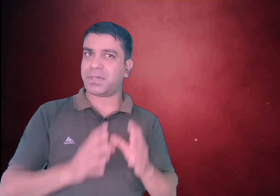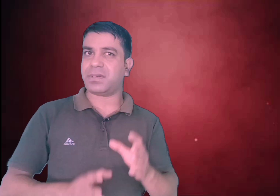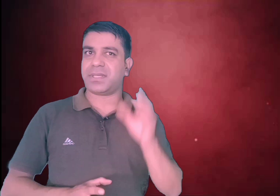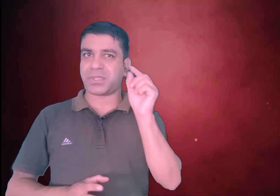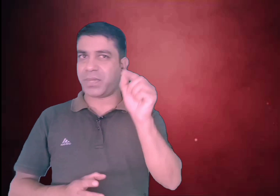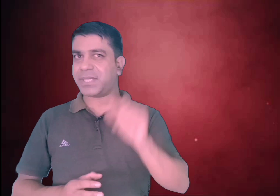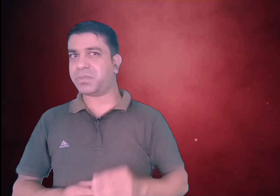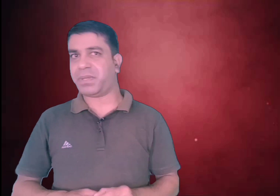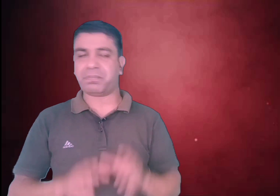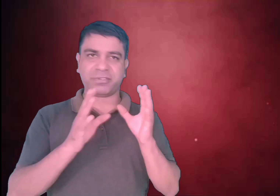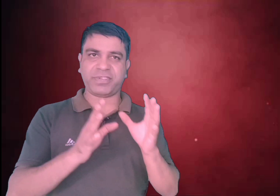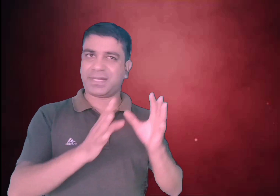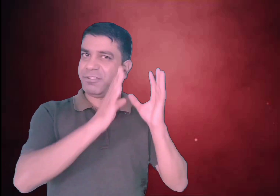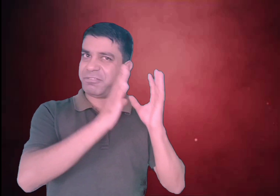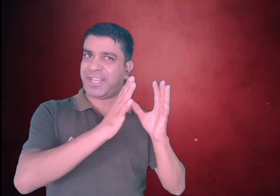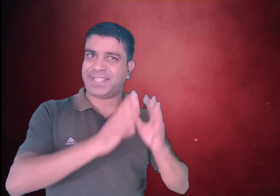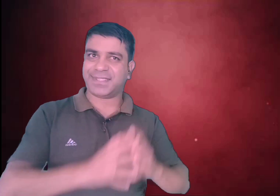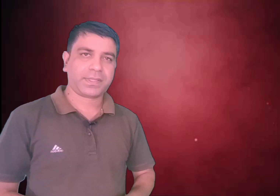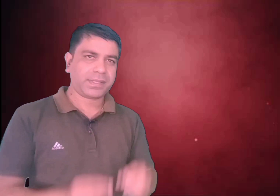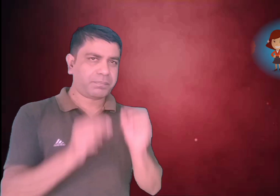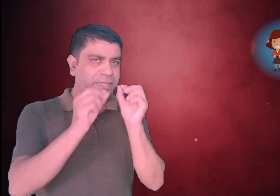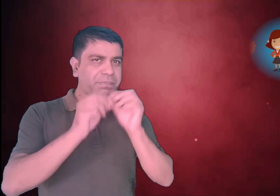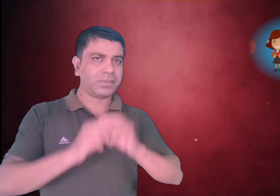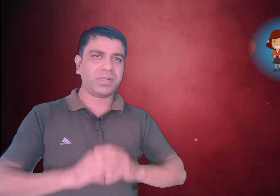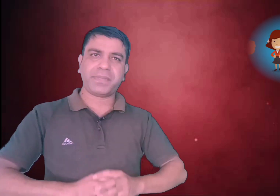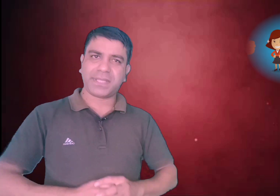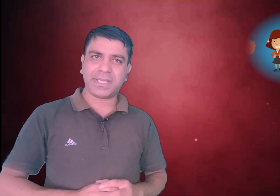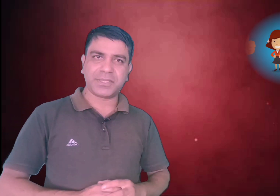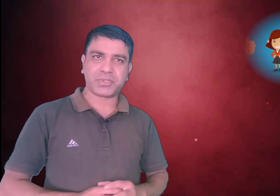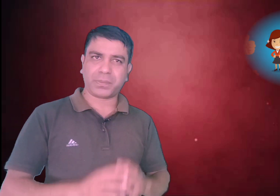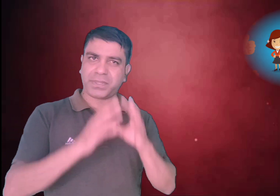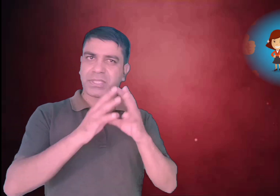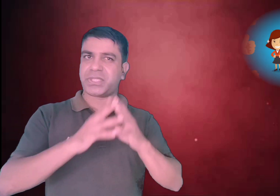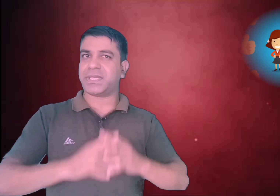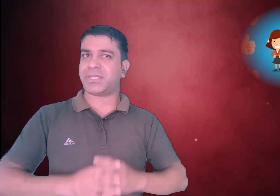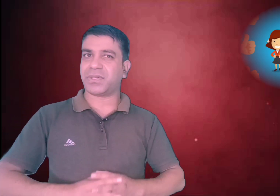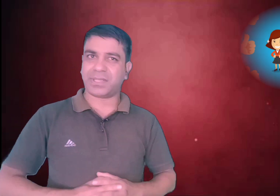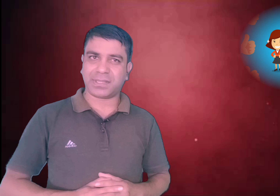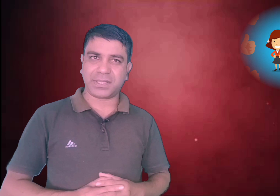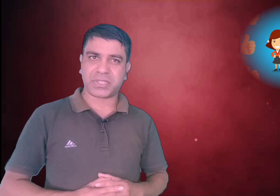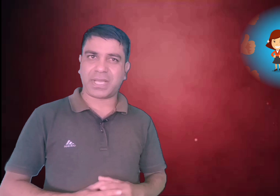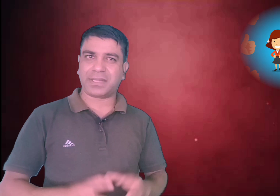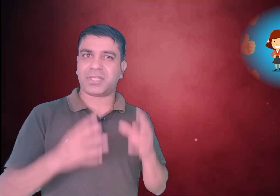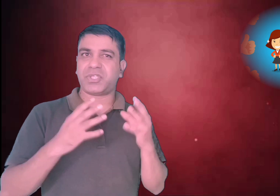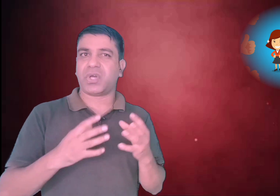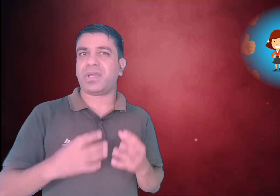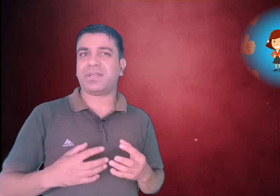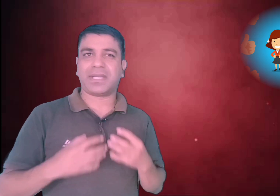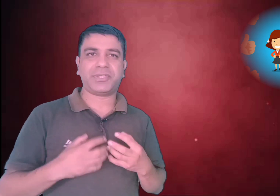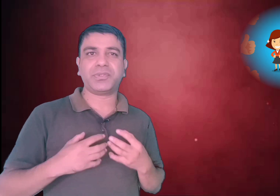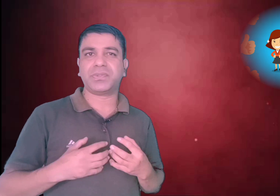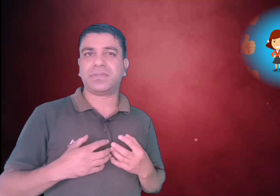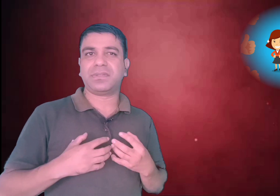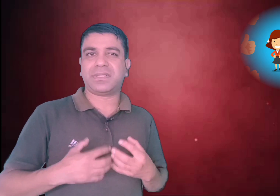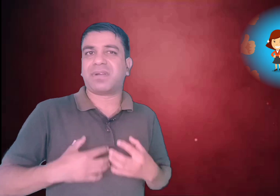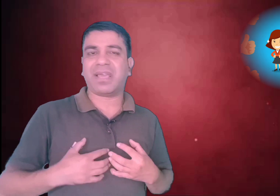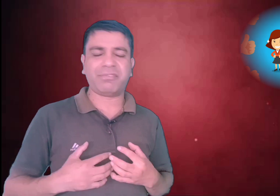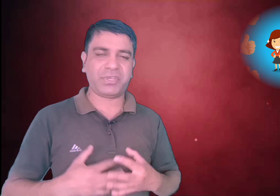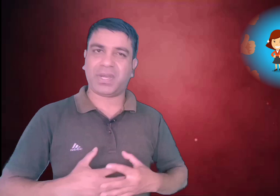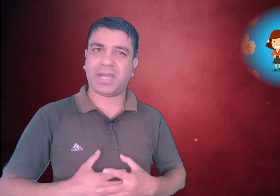grammar is going to be perfectly fine. People will begin to appreciate your English, and the joy that you derive in your